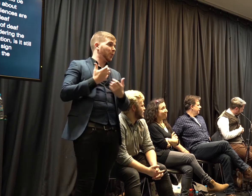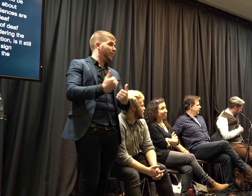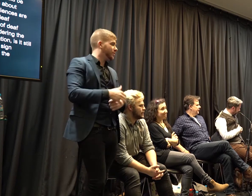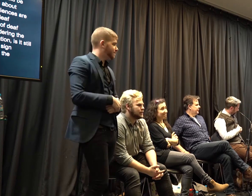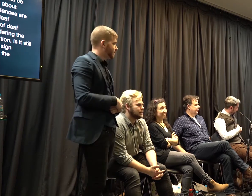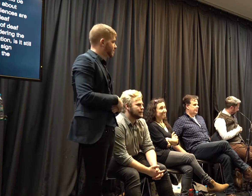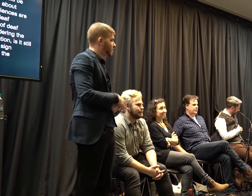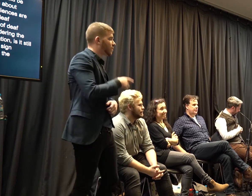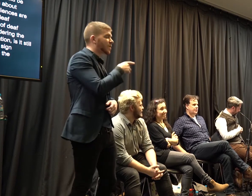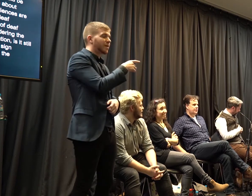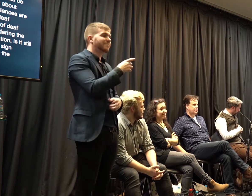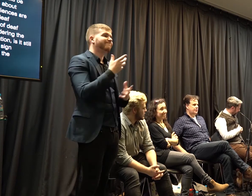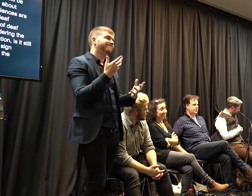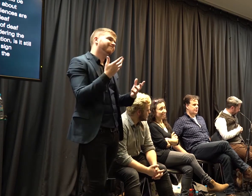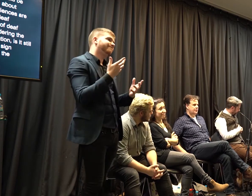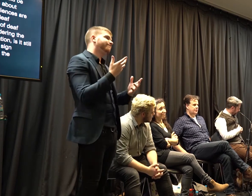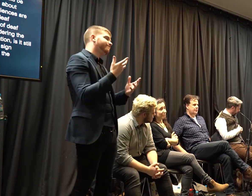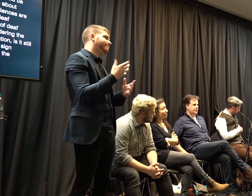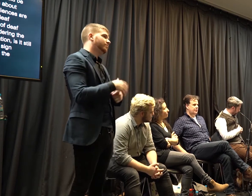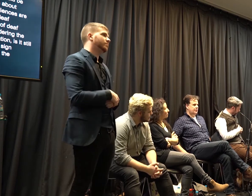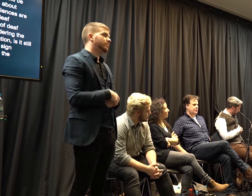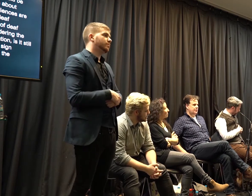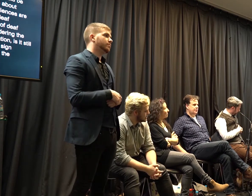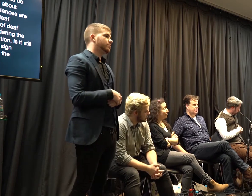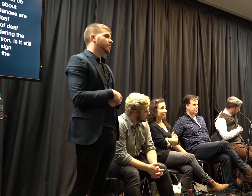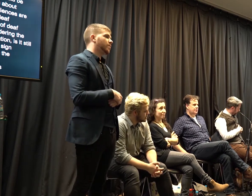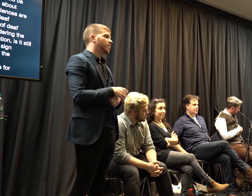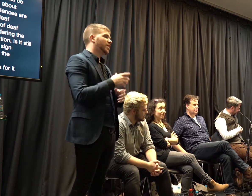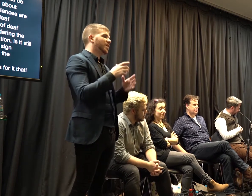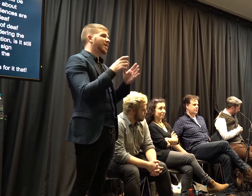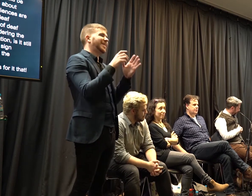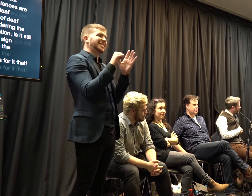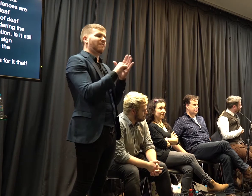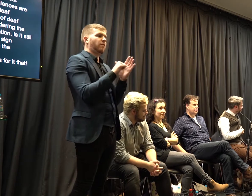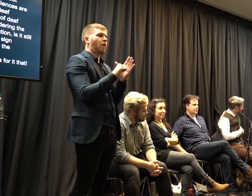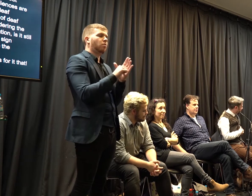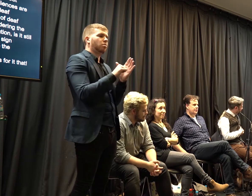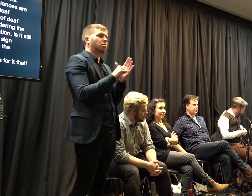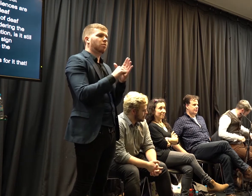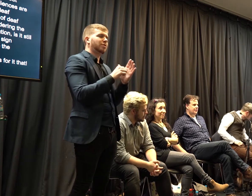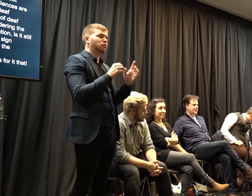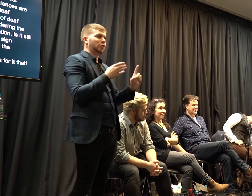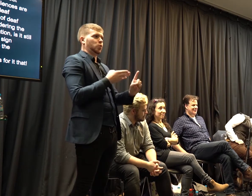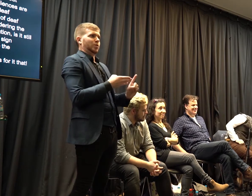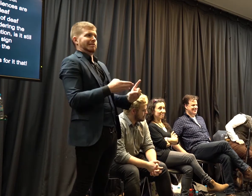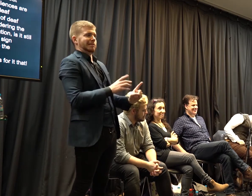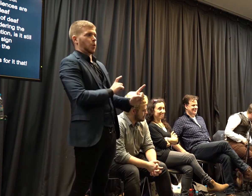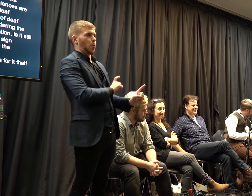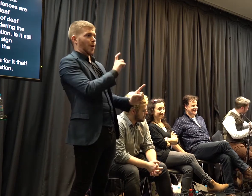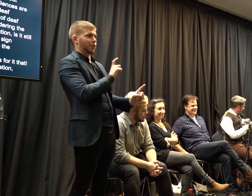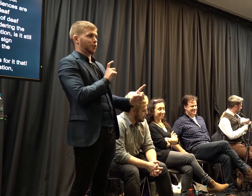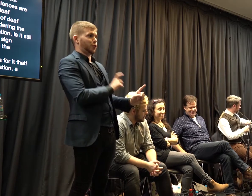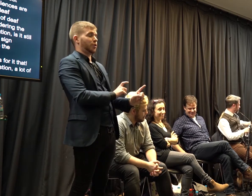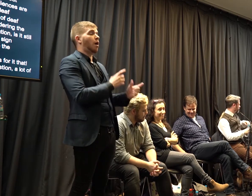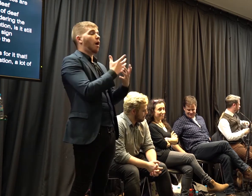Matt. It's difficult, and it's to kind of slightly avoid the question. A lot of the questions